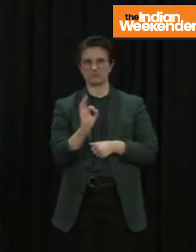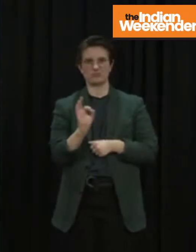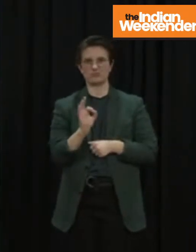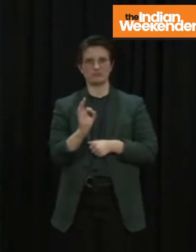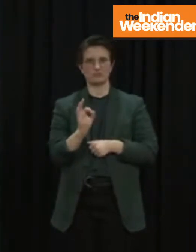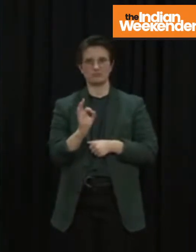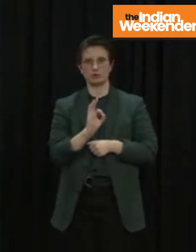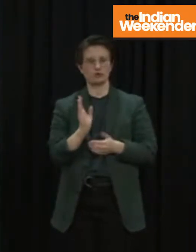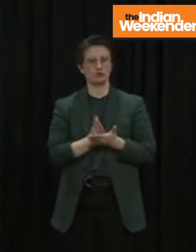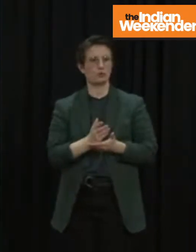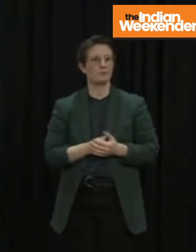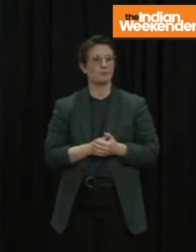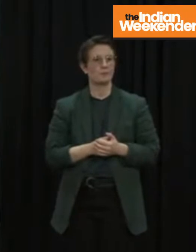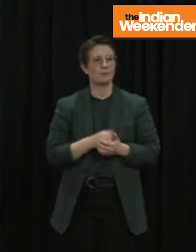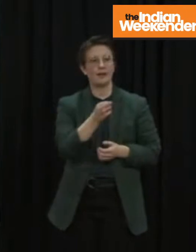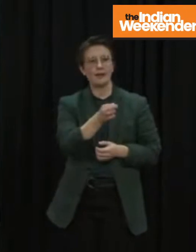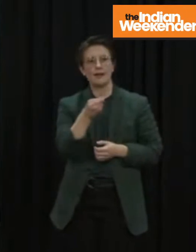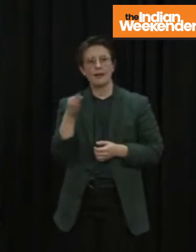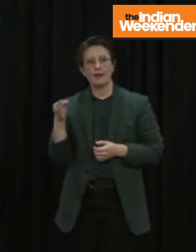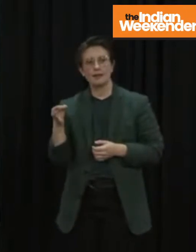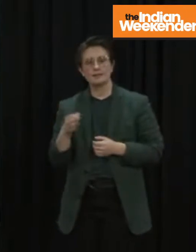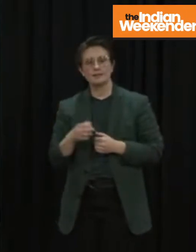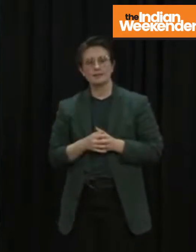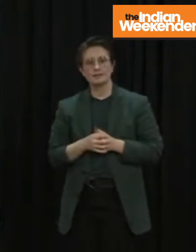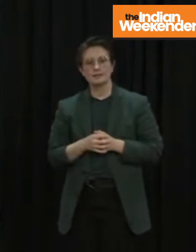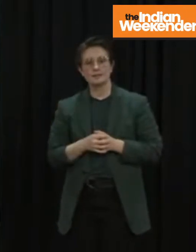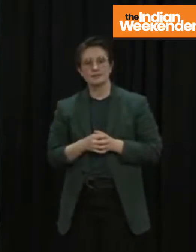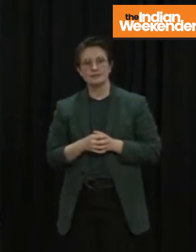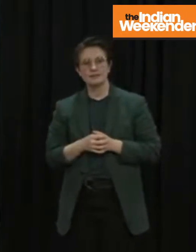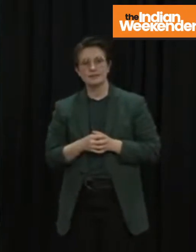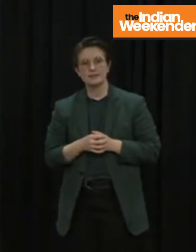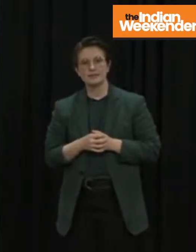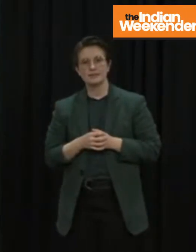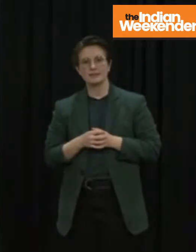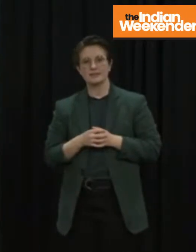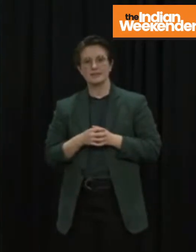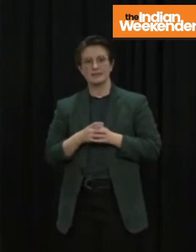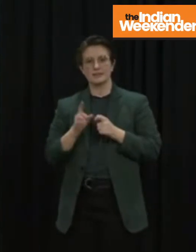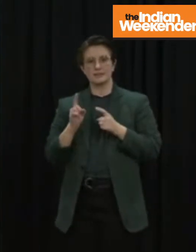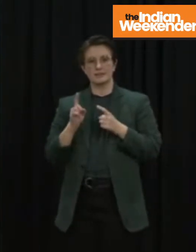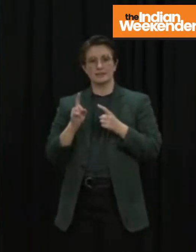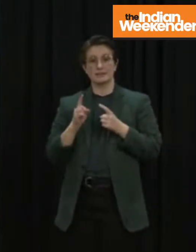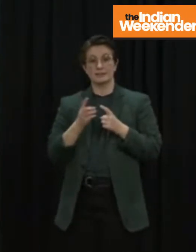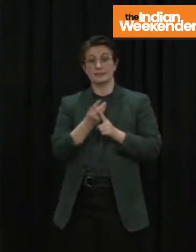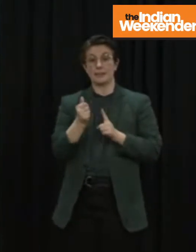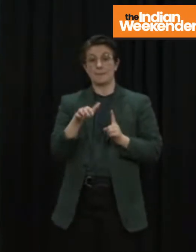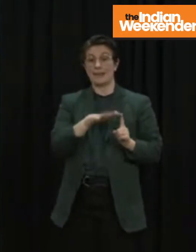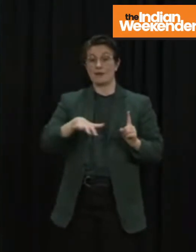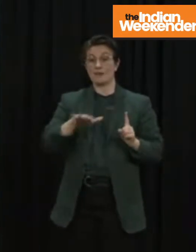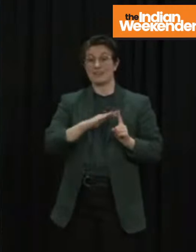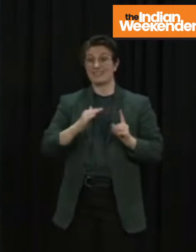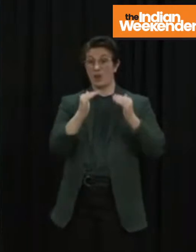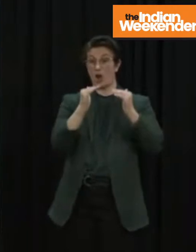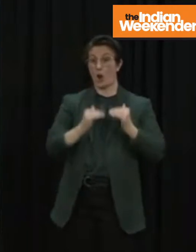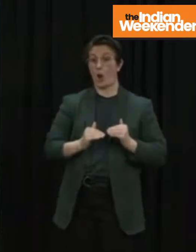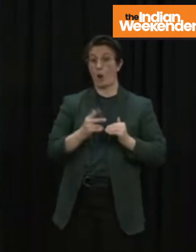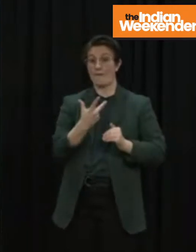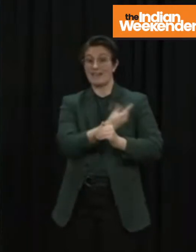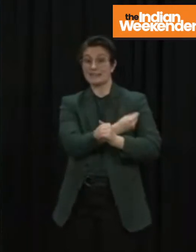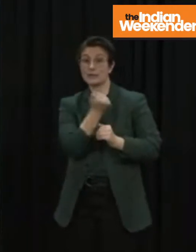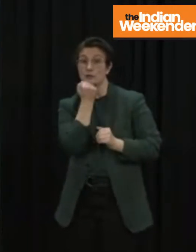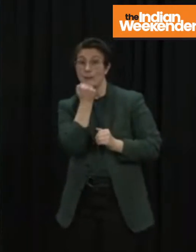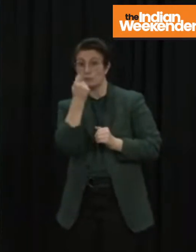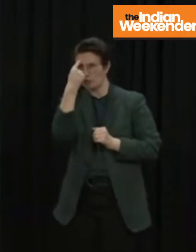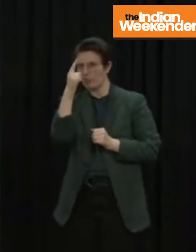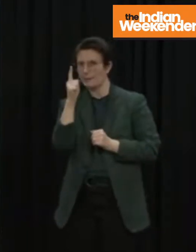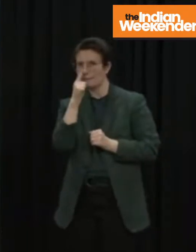expect door-to-door teams to go out there, or more like pop-up testing stations? What's the strategy to try and boost those numbers in those suburbs? Are you talking about vaccination